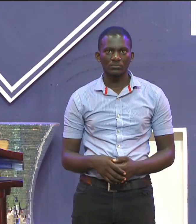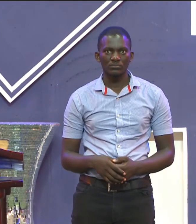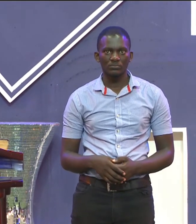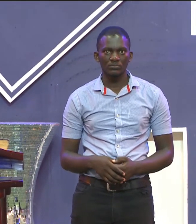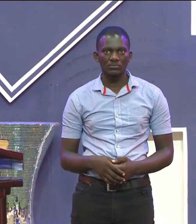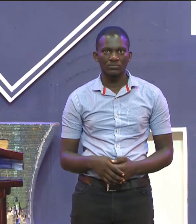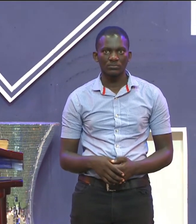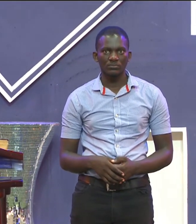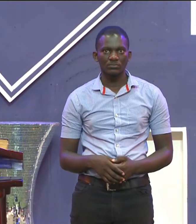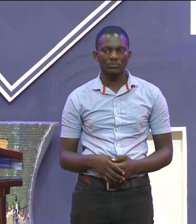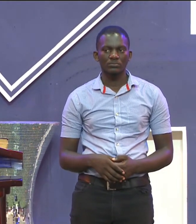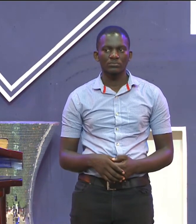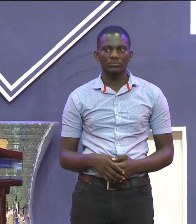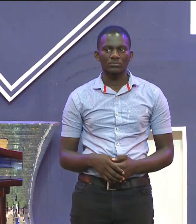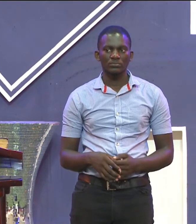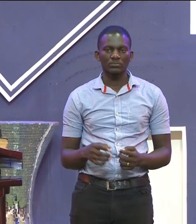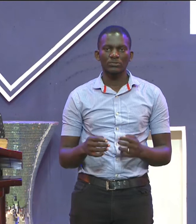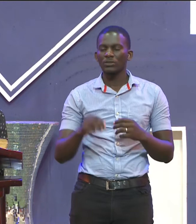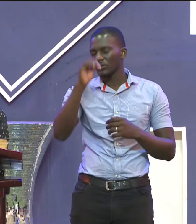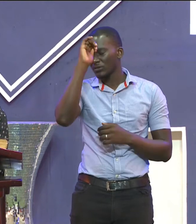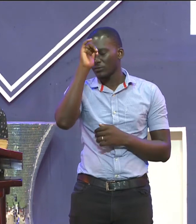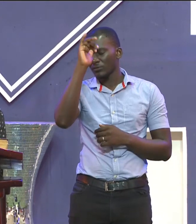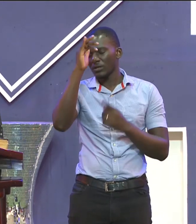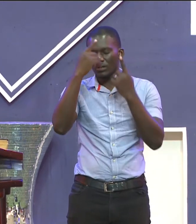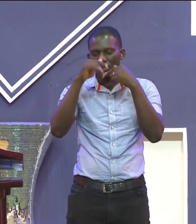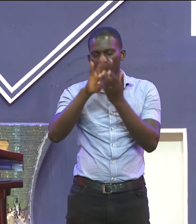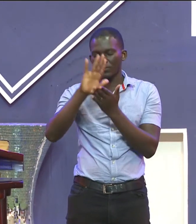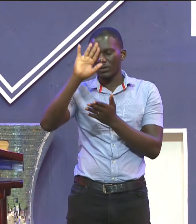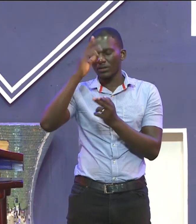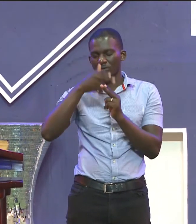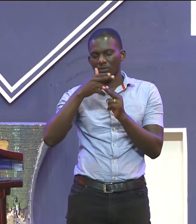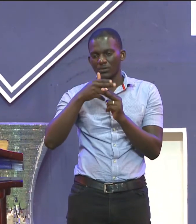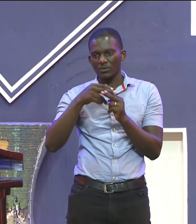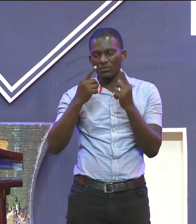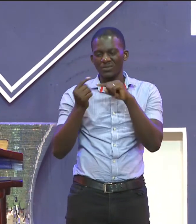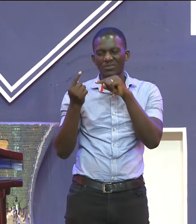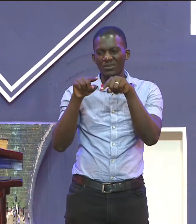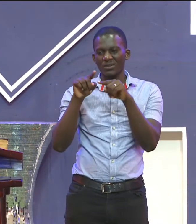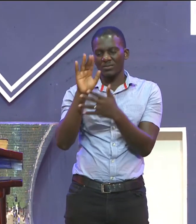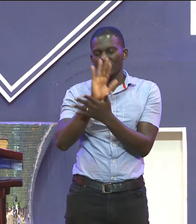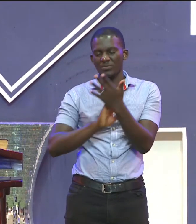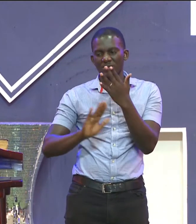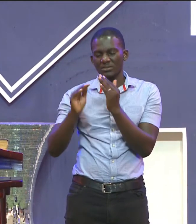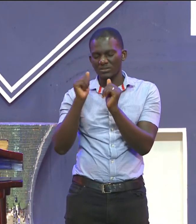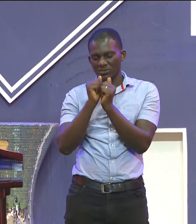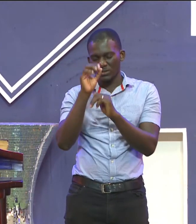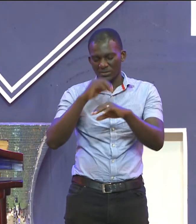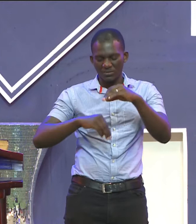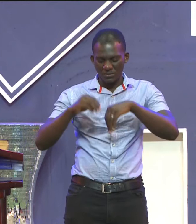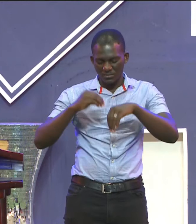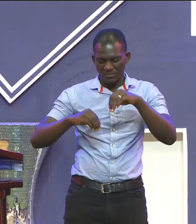*185*9#. Kale katweba ze katondolo echiwewa echitafe gulumi ze rinyalio. Wetu tuwetu labise masogo nechiwewa